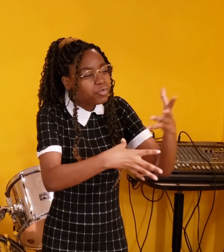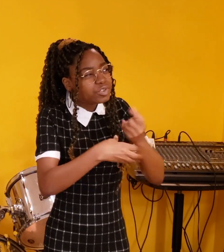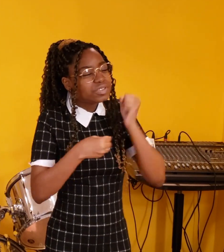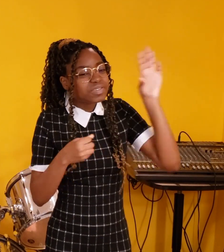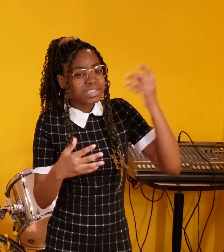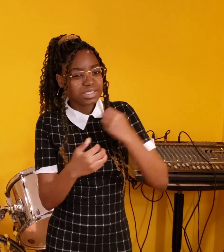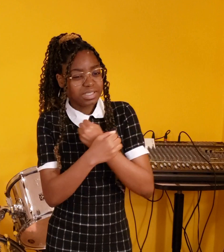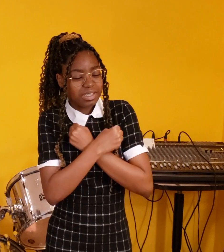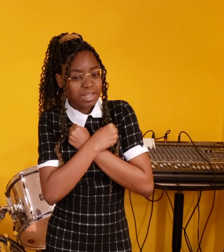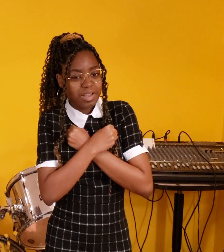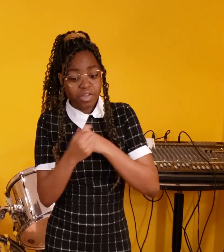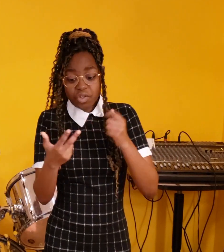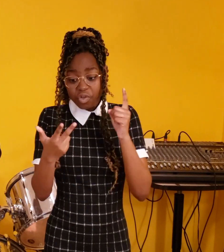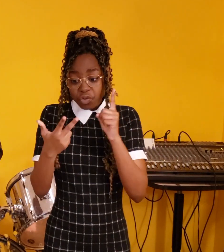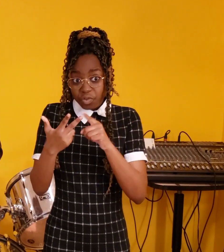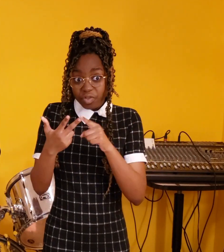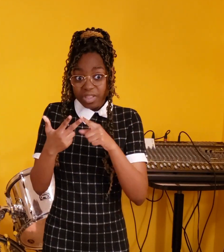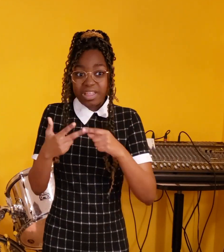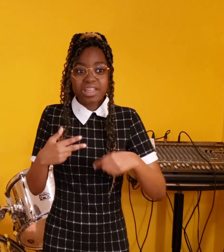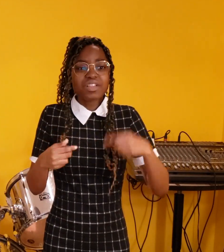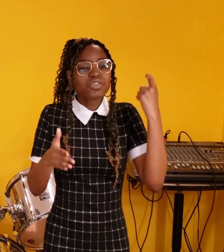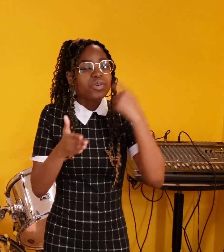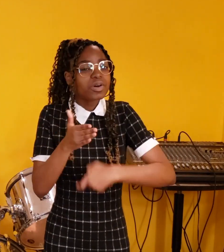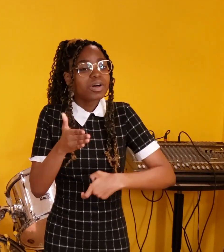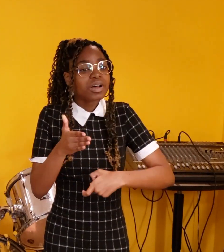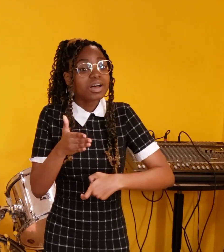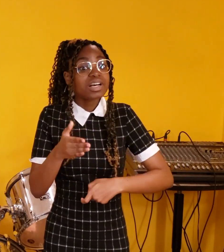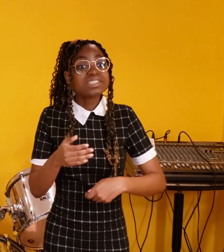promise. The covenant or the promise.